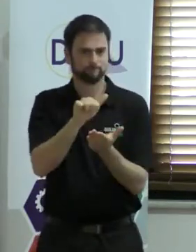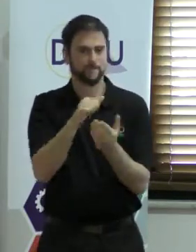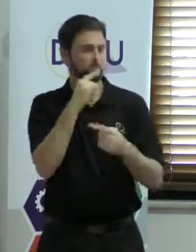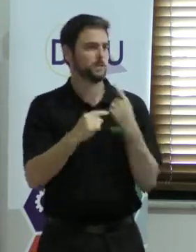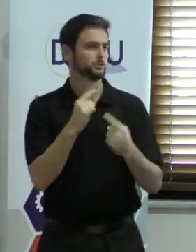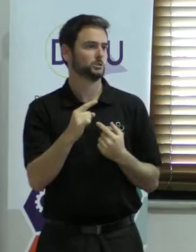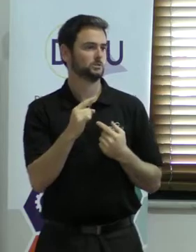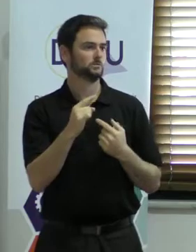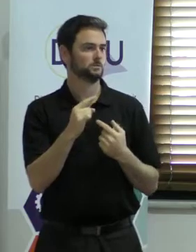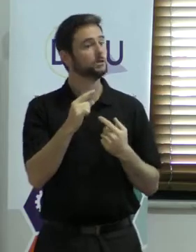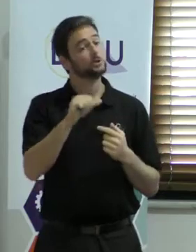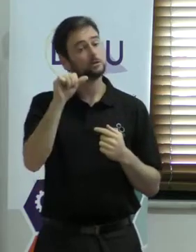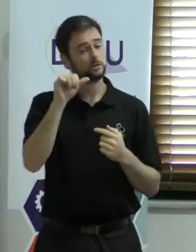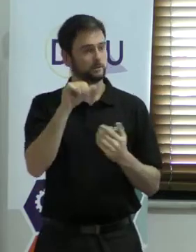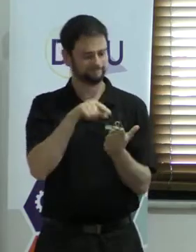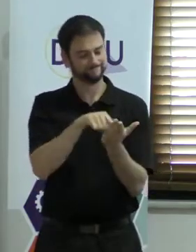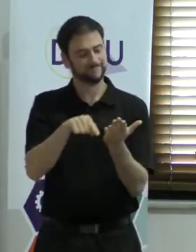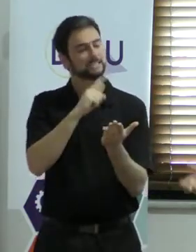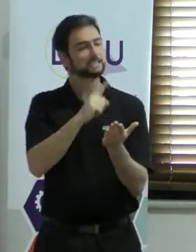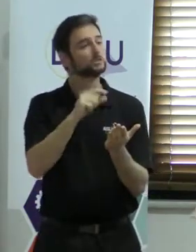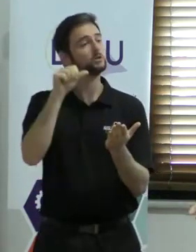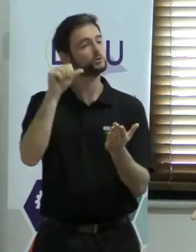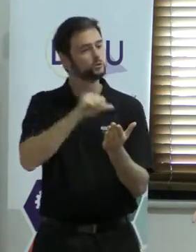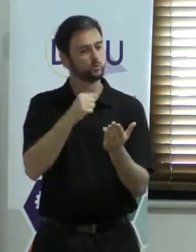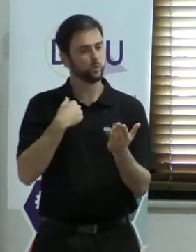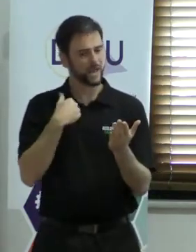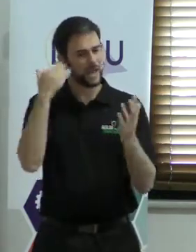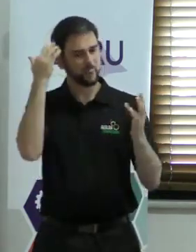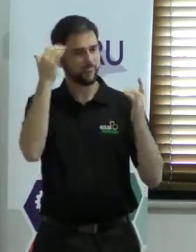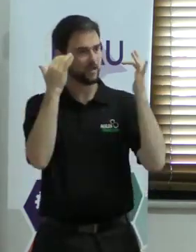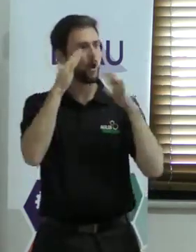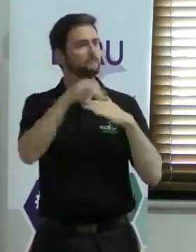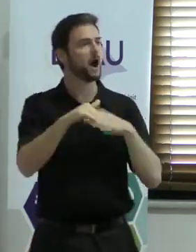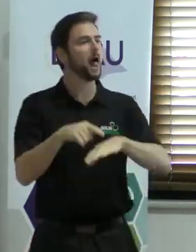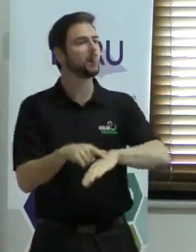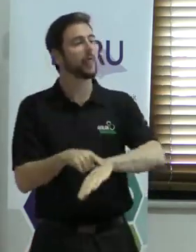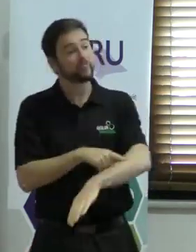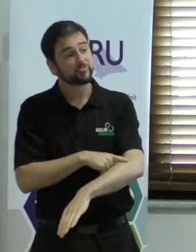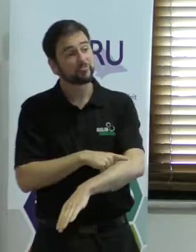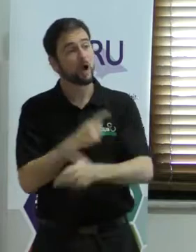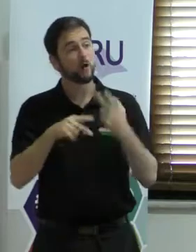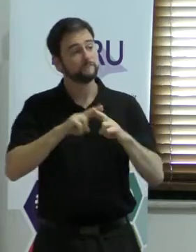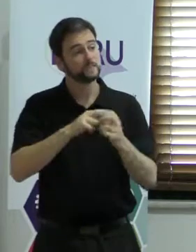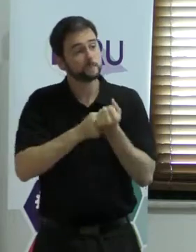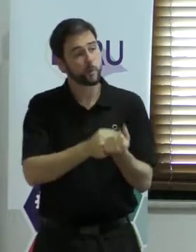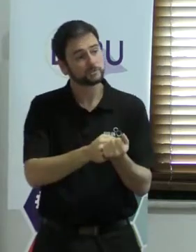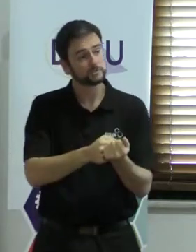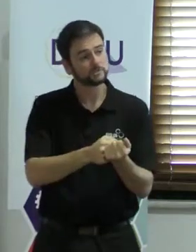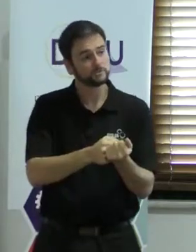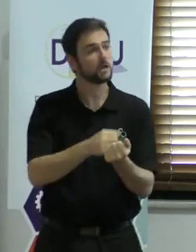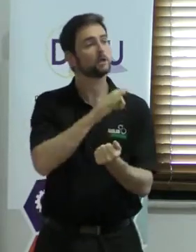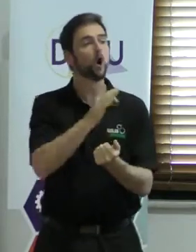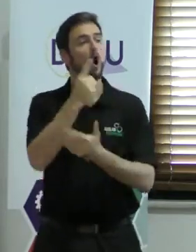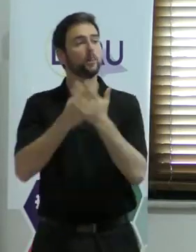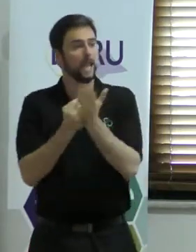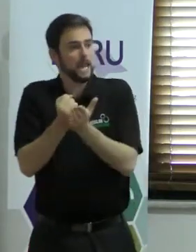the number and lengths of advocacy cases rather than just counting the number of people that an organisation